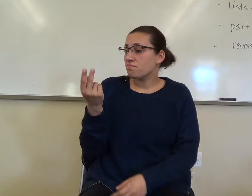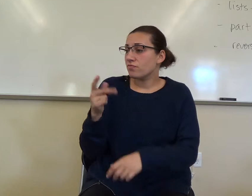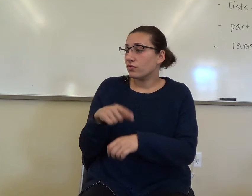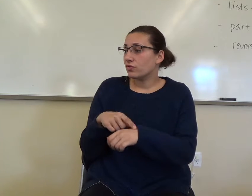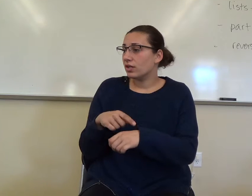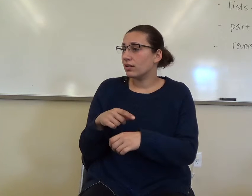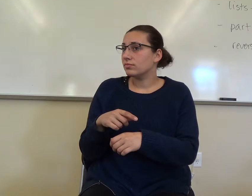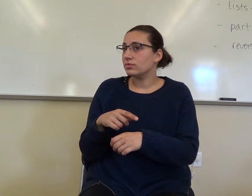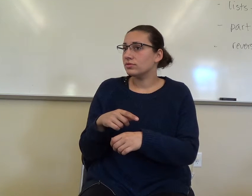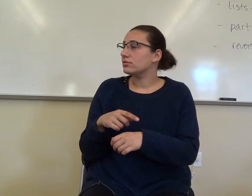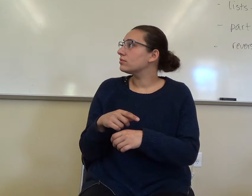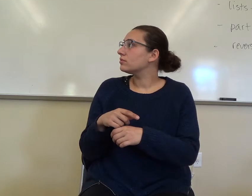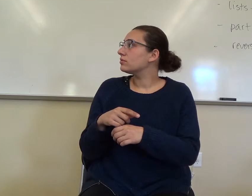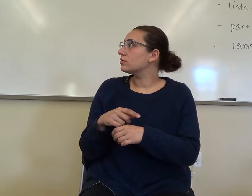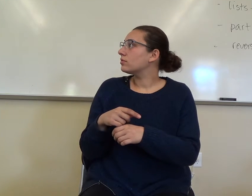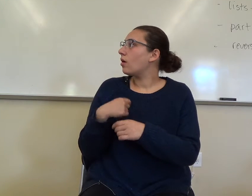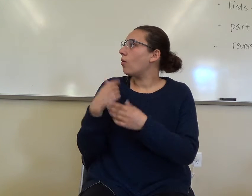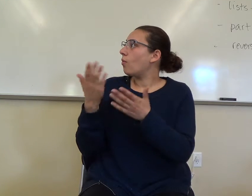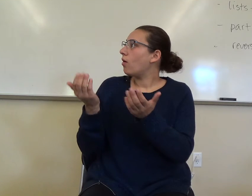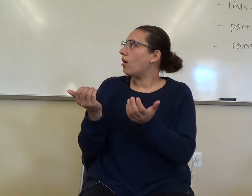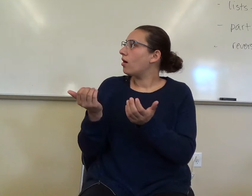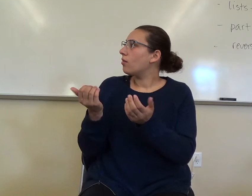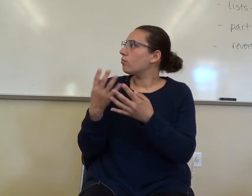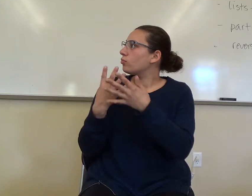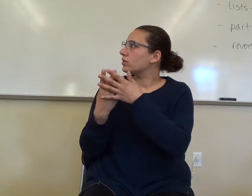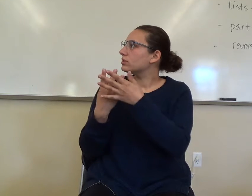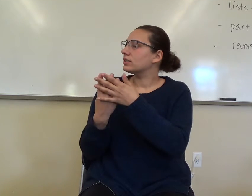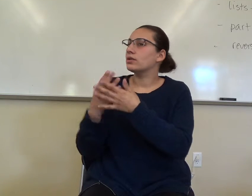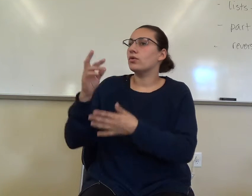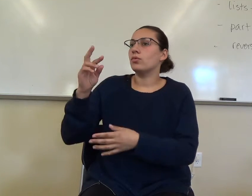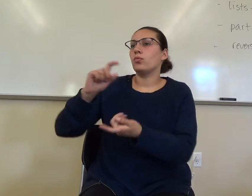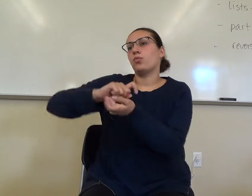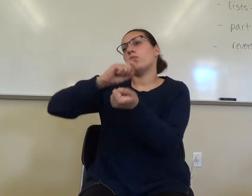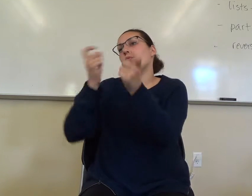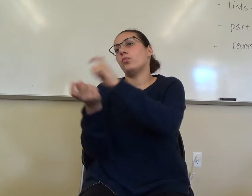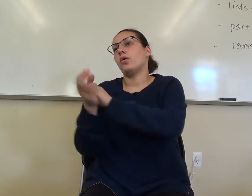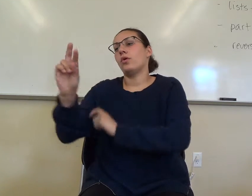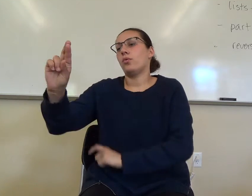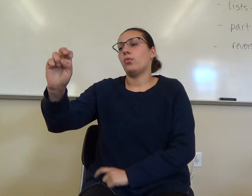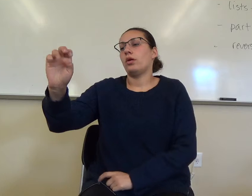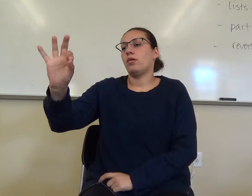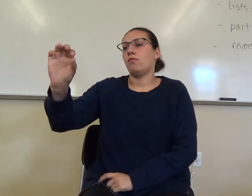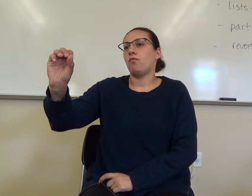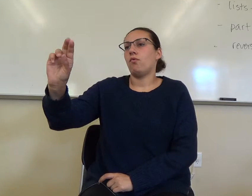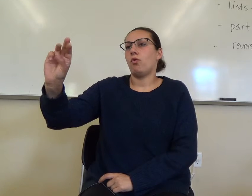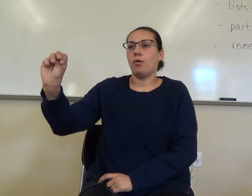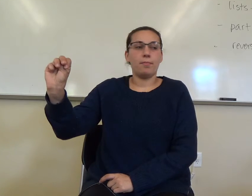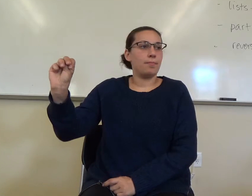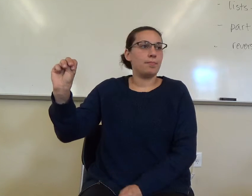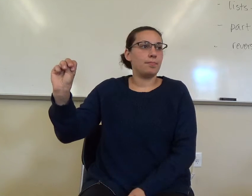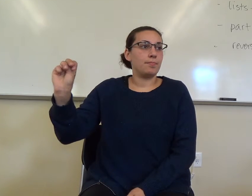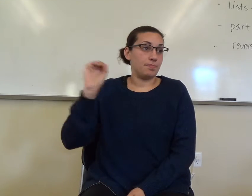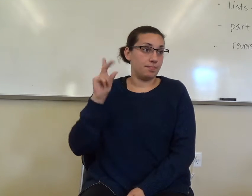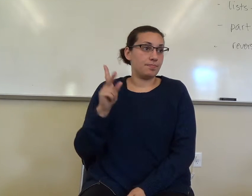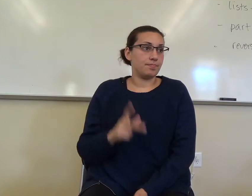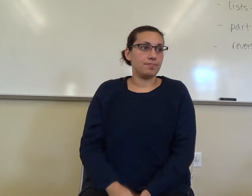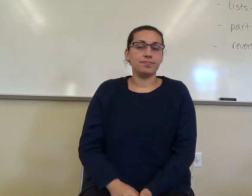want prison reform, okay? So it's in groups of how much